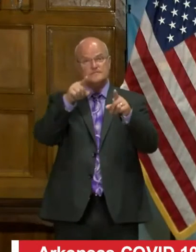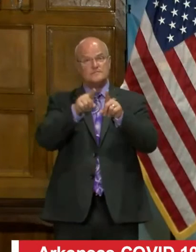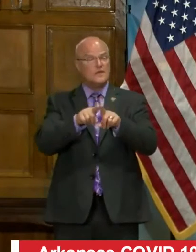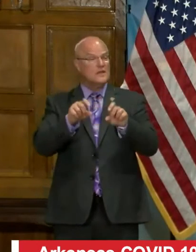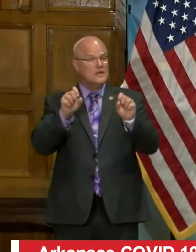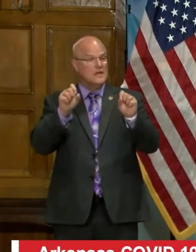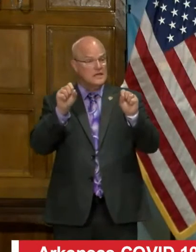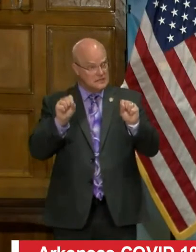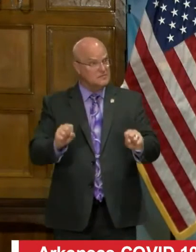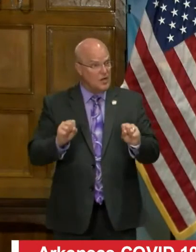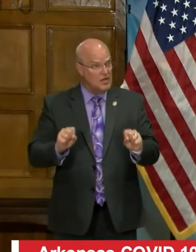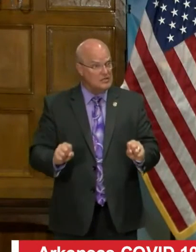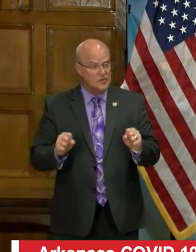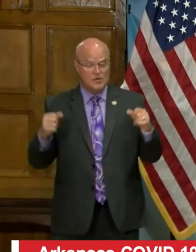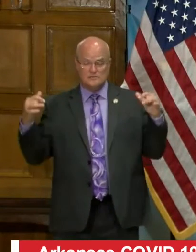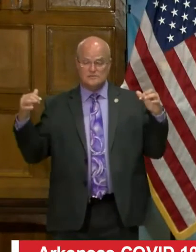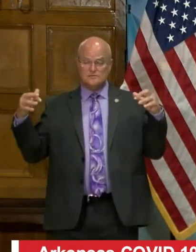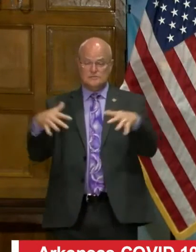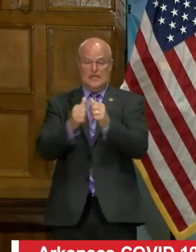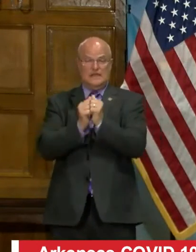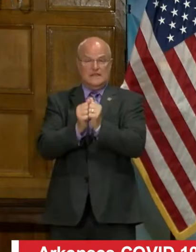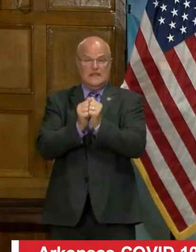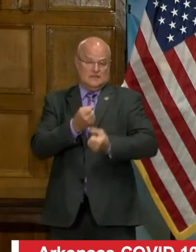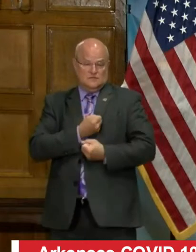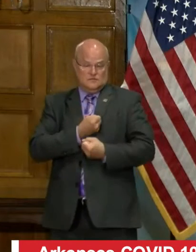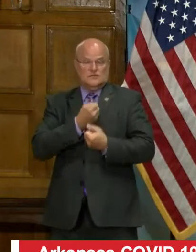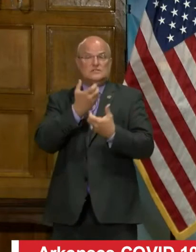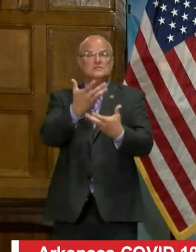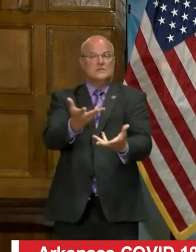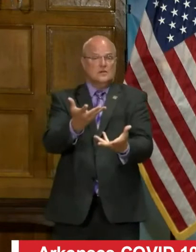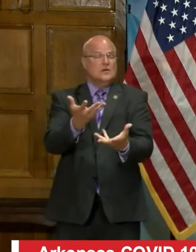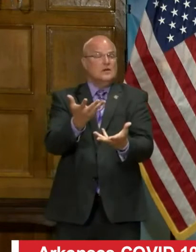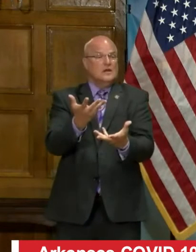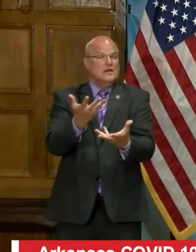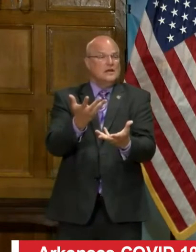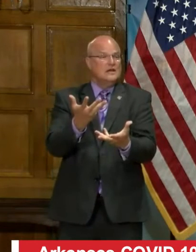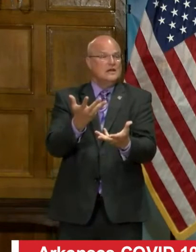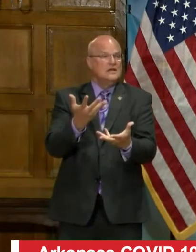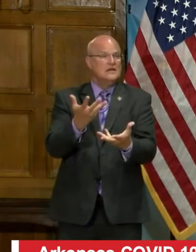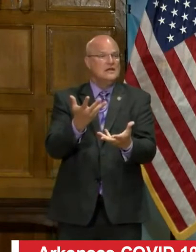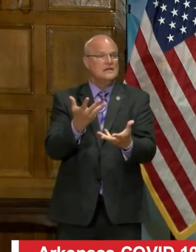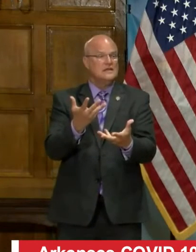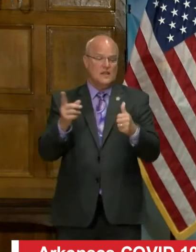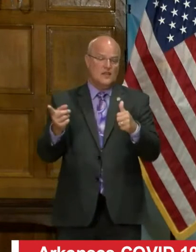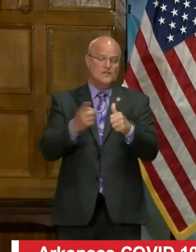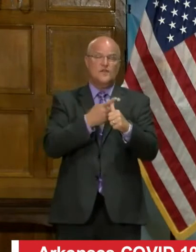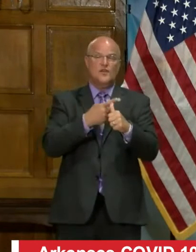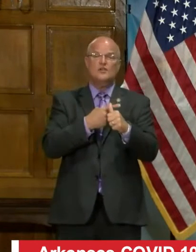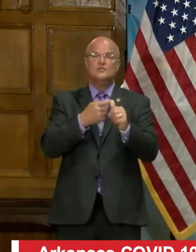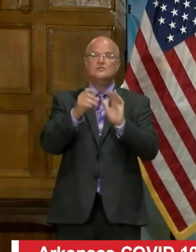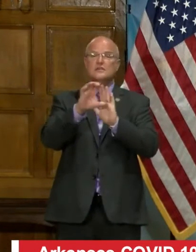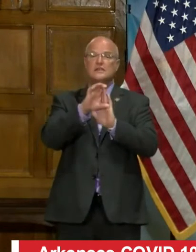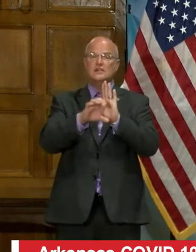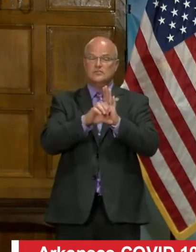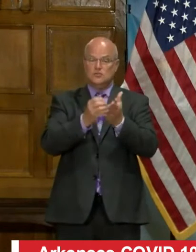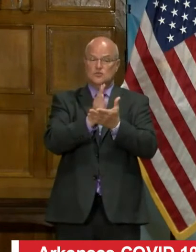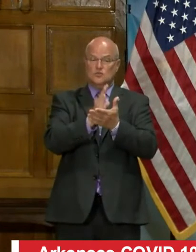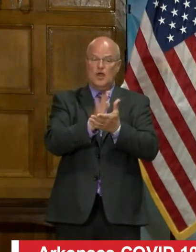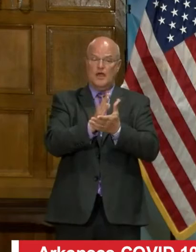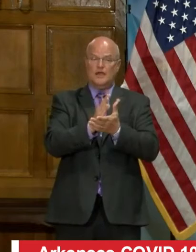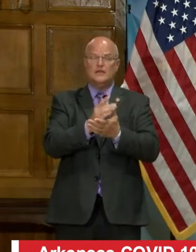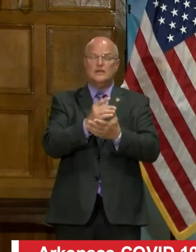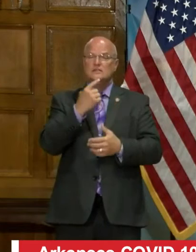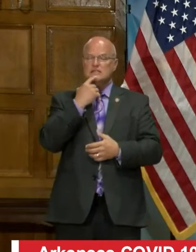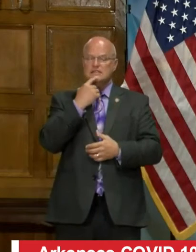is possible to gather together to express First Amendment rights, to make a statement